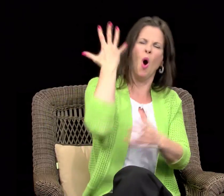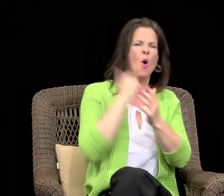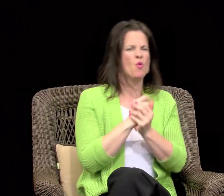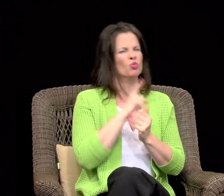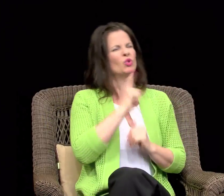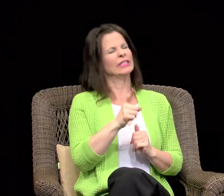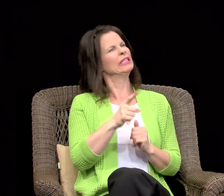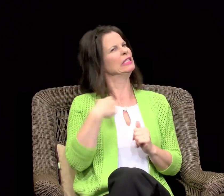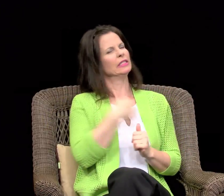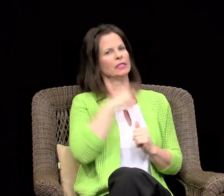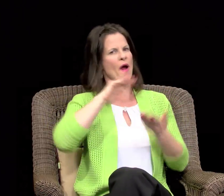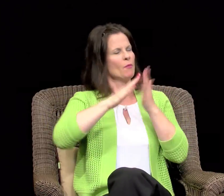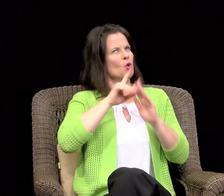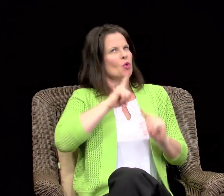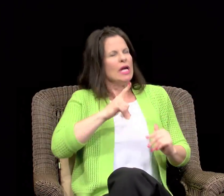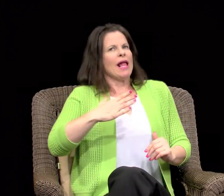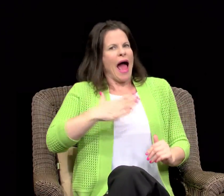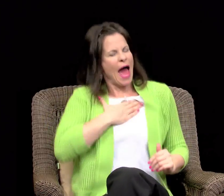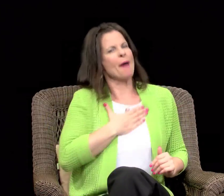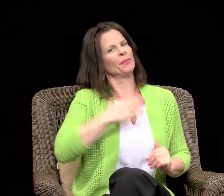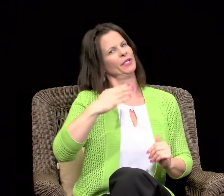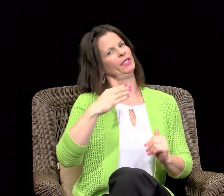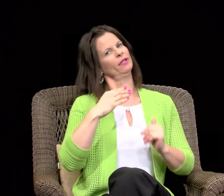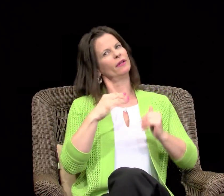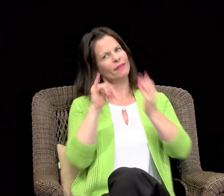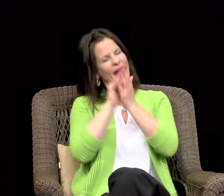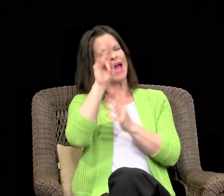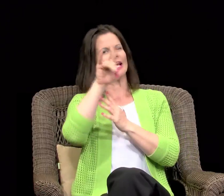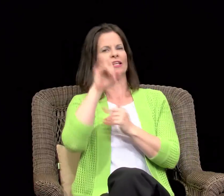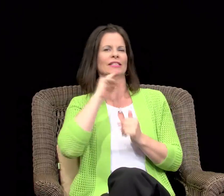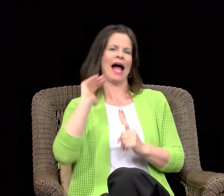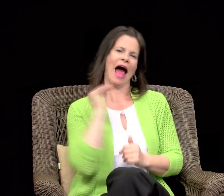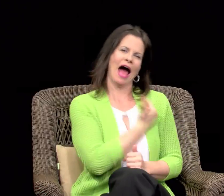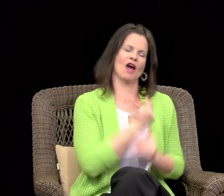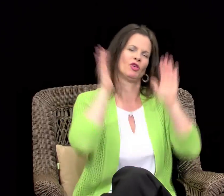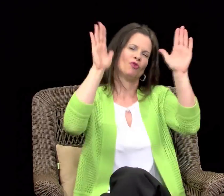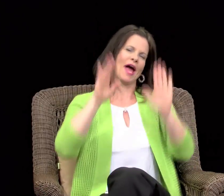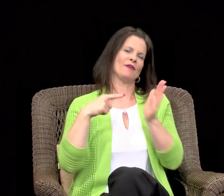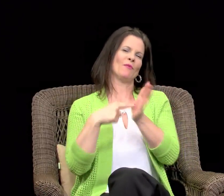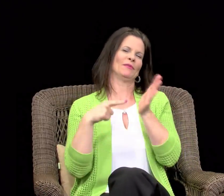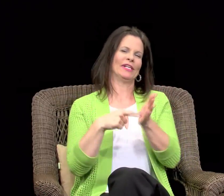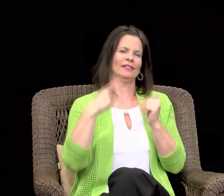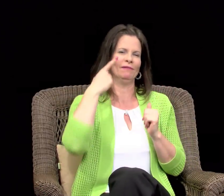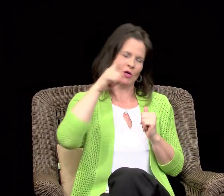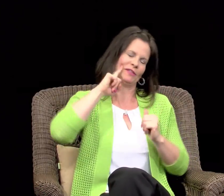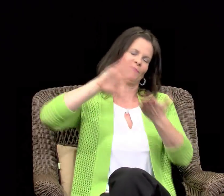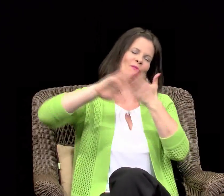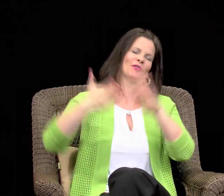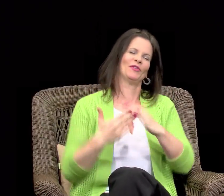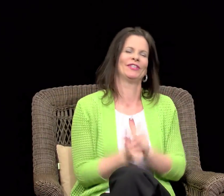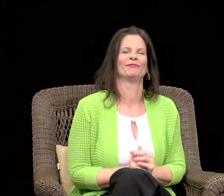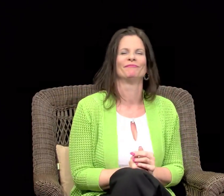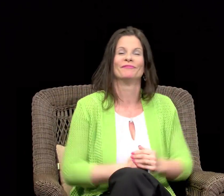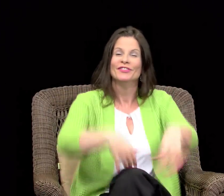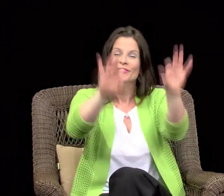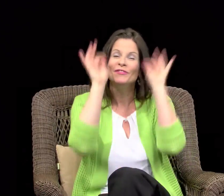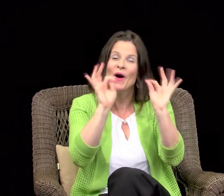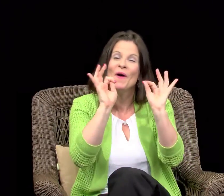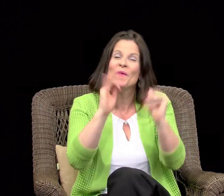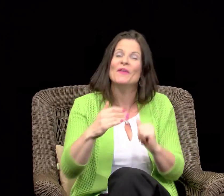us, and he's a great model for us that we can really grow. And I really appreciate him for